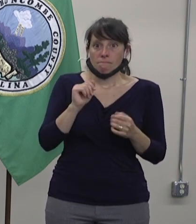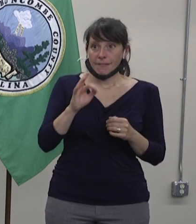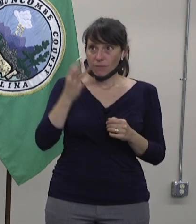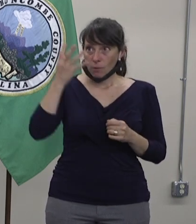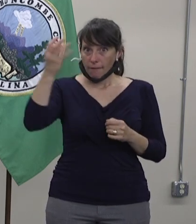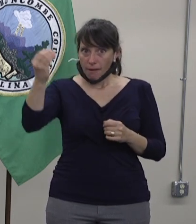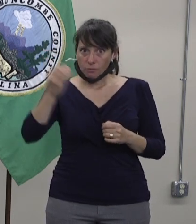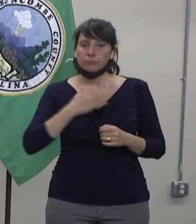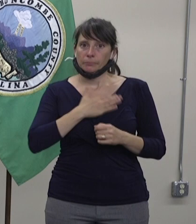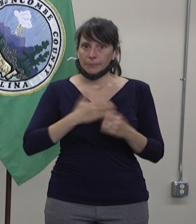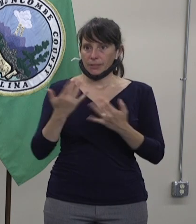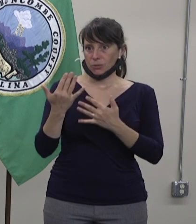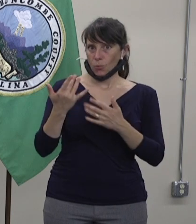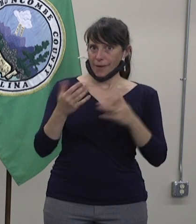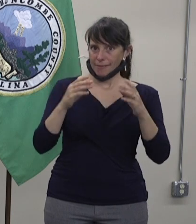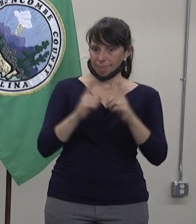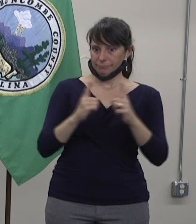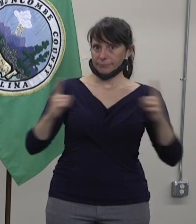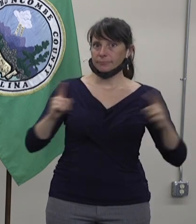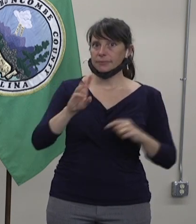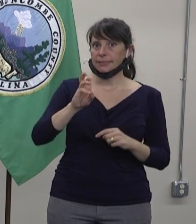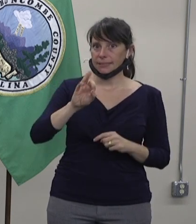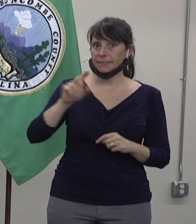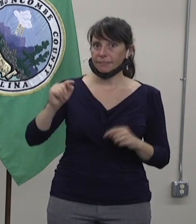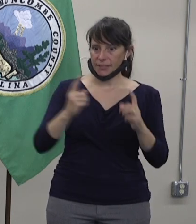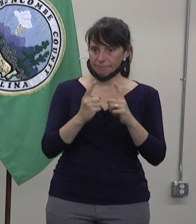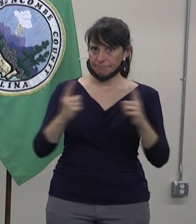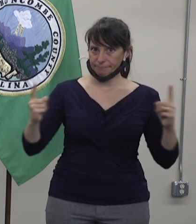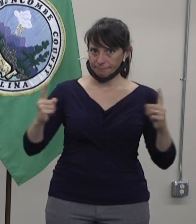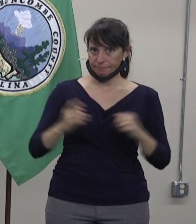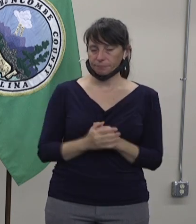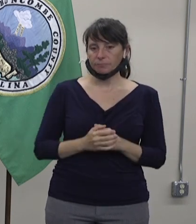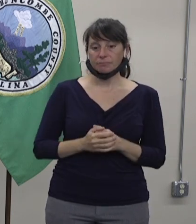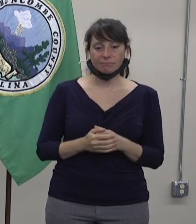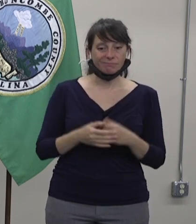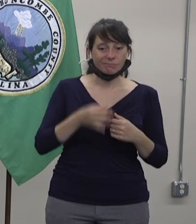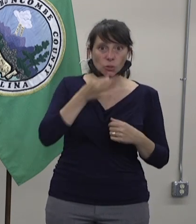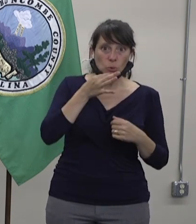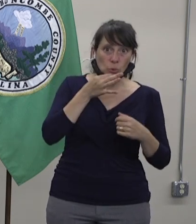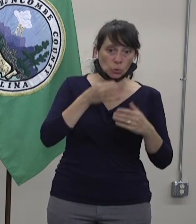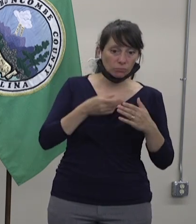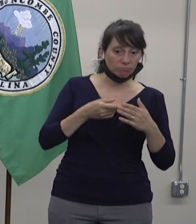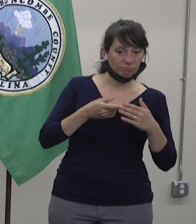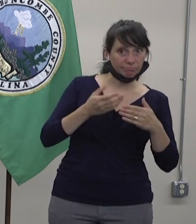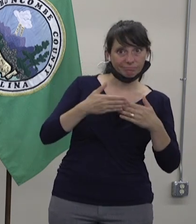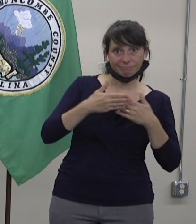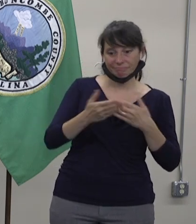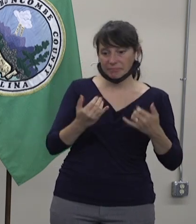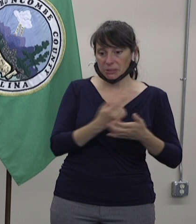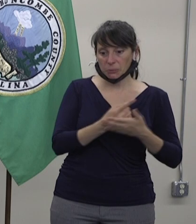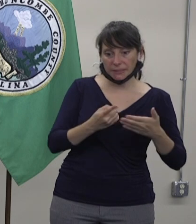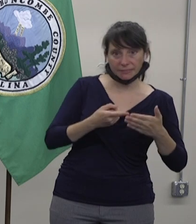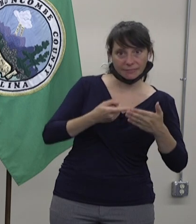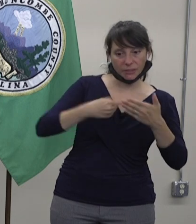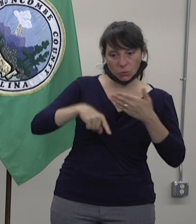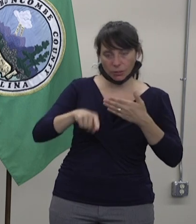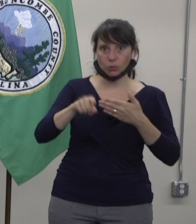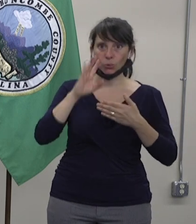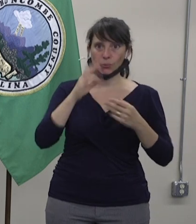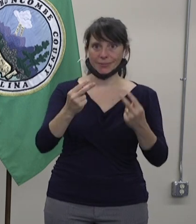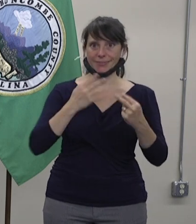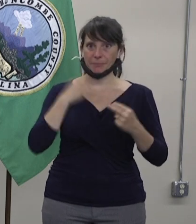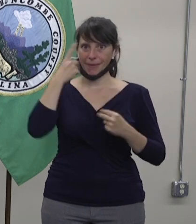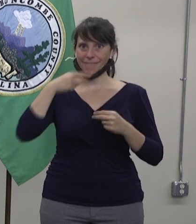household. In the coming days and beginning next week, you'll be seeing more of me as we share information about